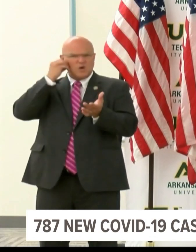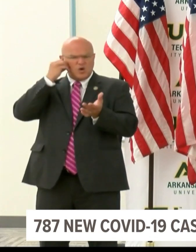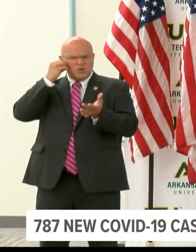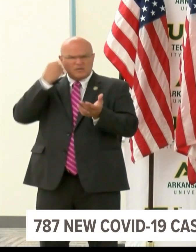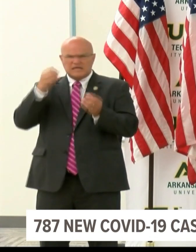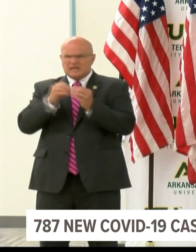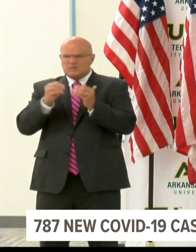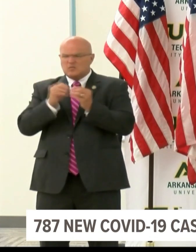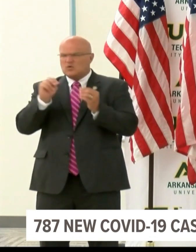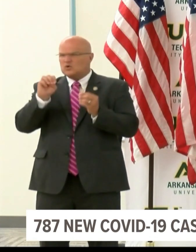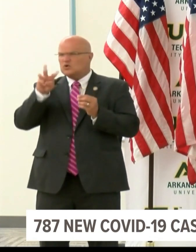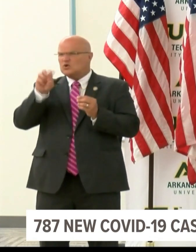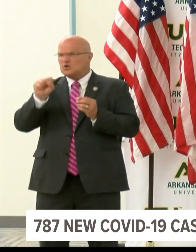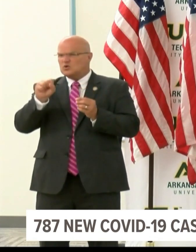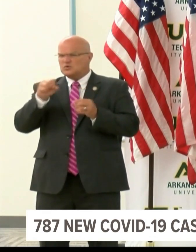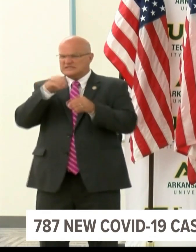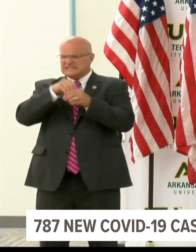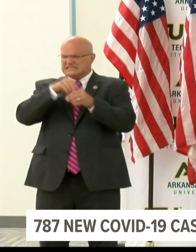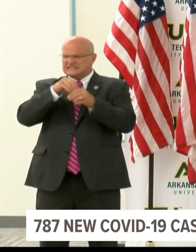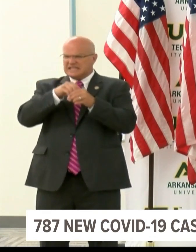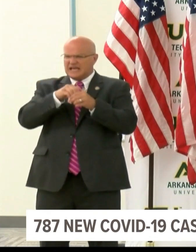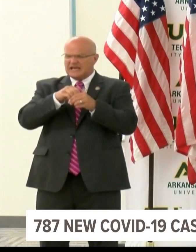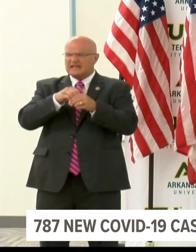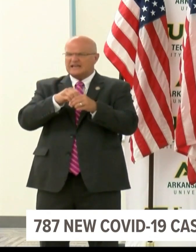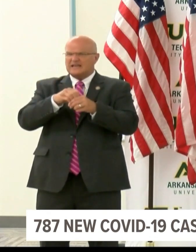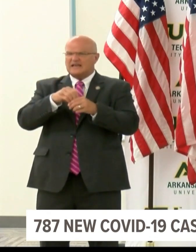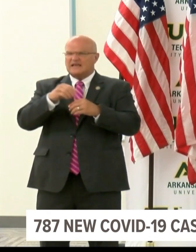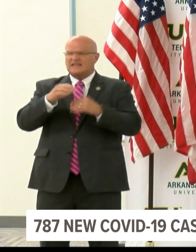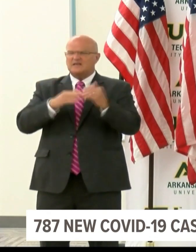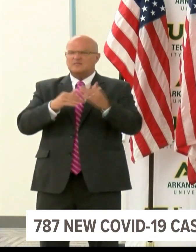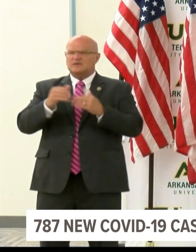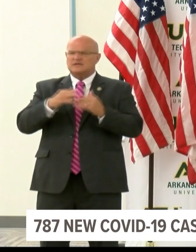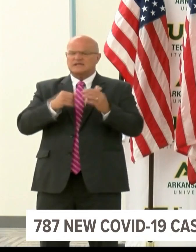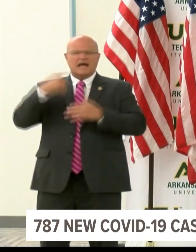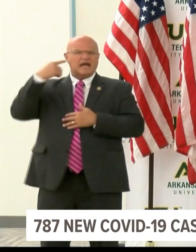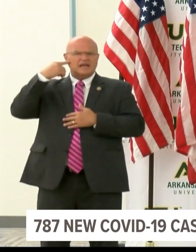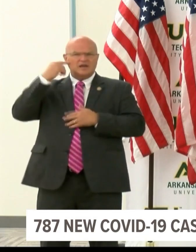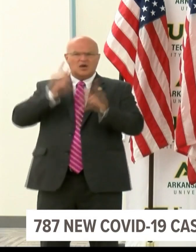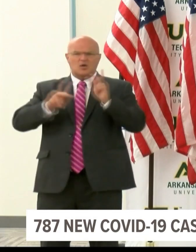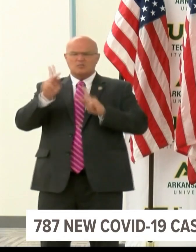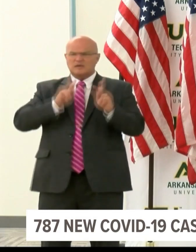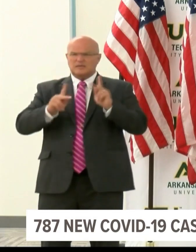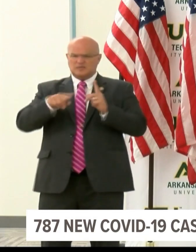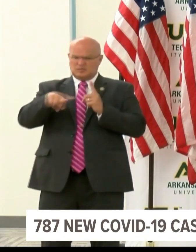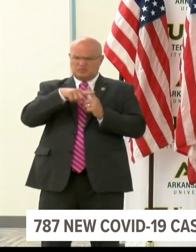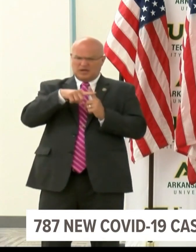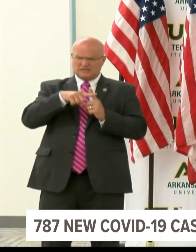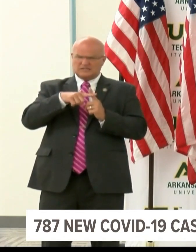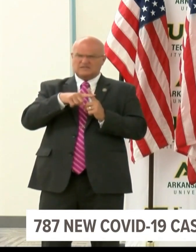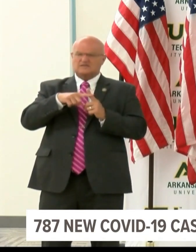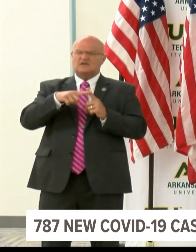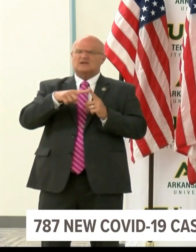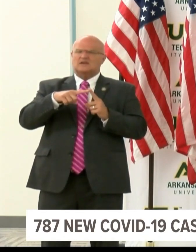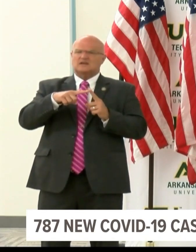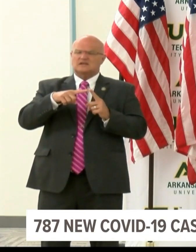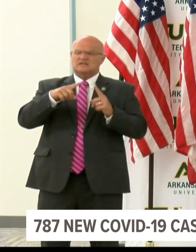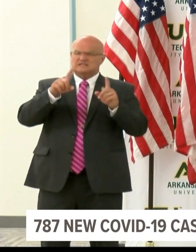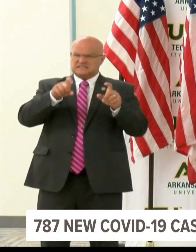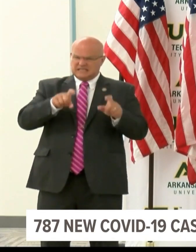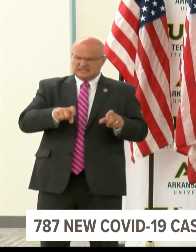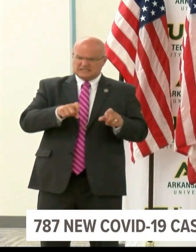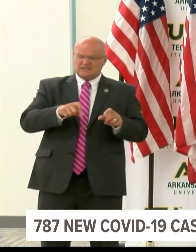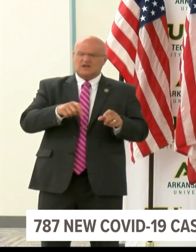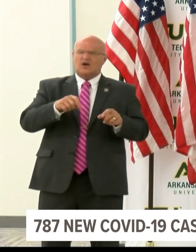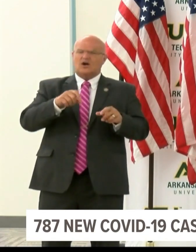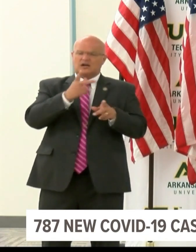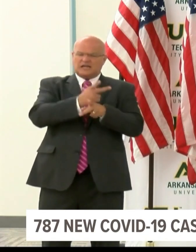in the facility? I've been told that staff who tested positive are staying at the facility caring for those residents who tested positive and